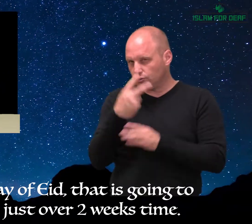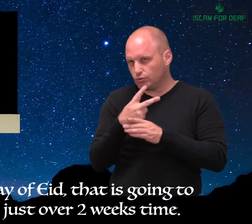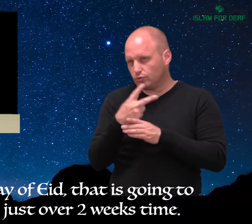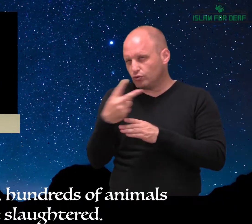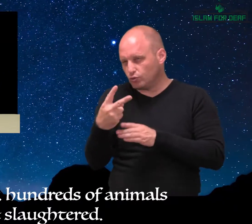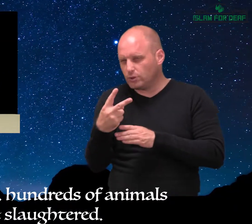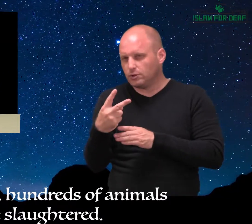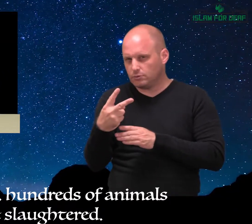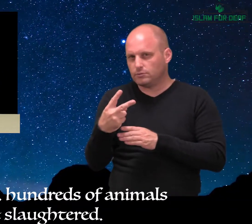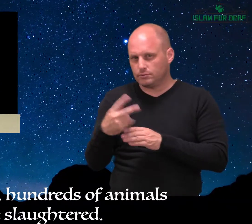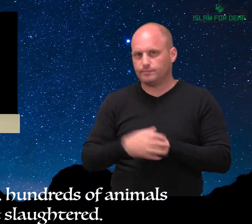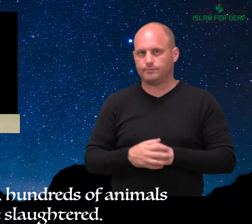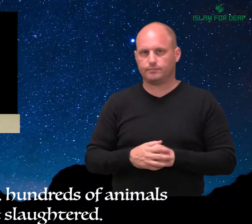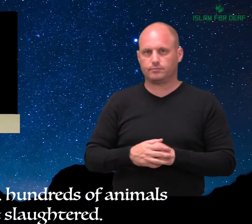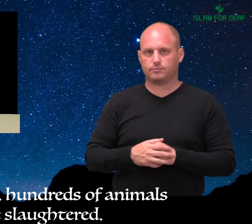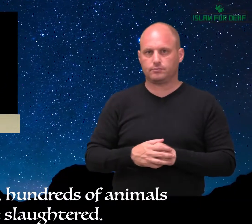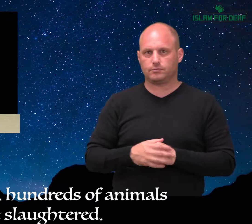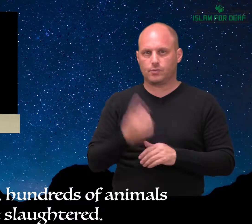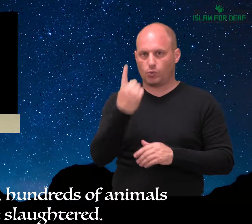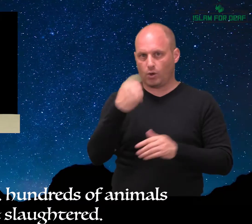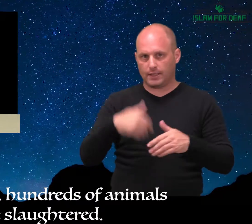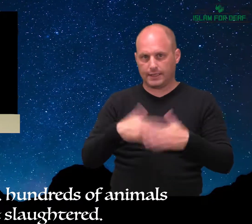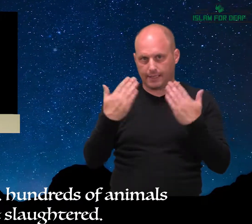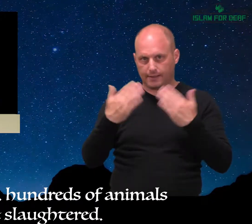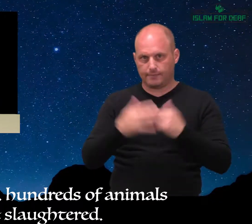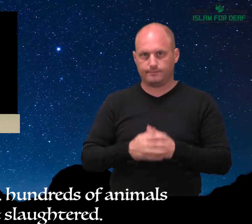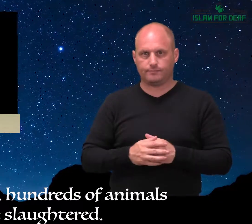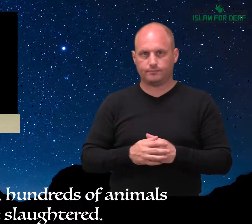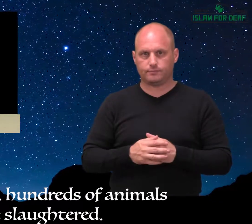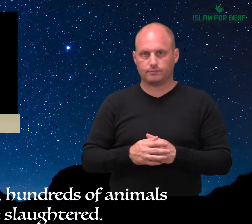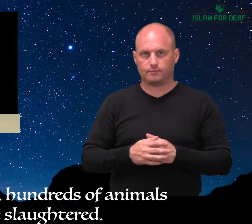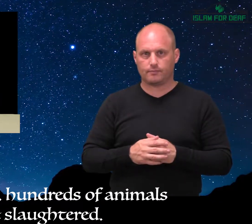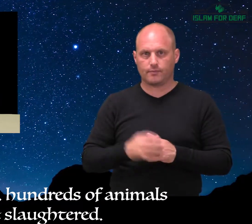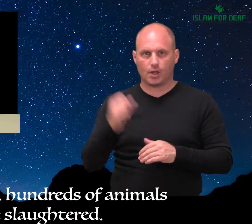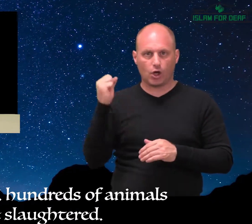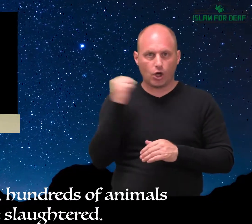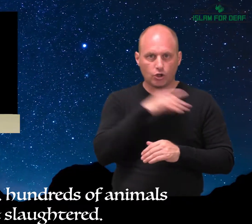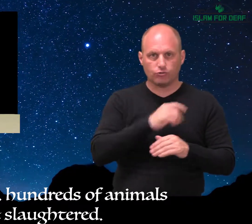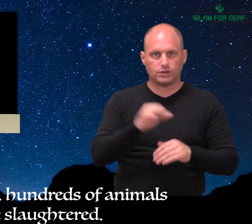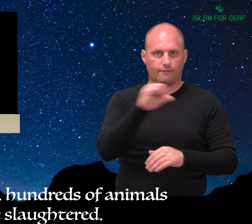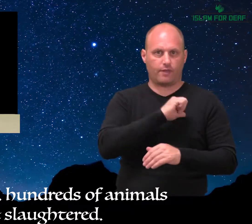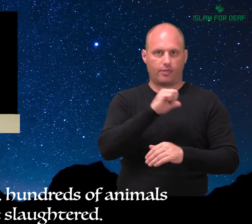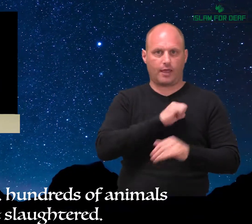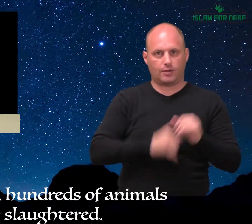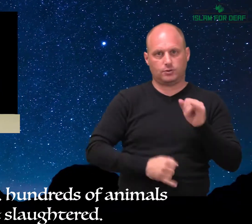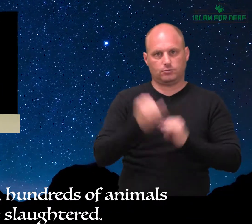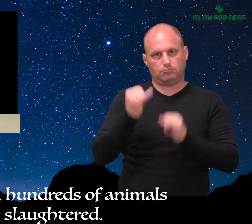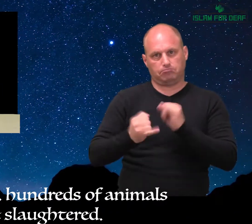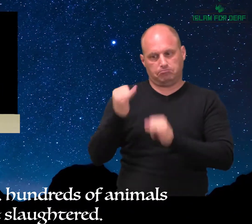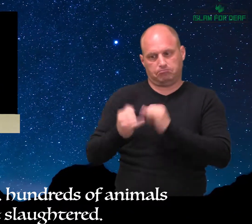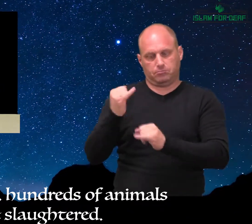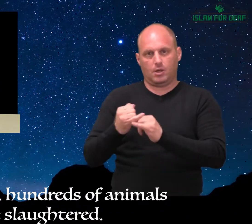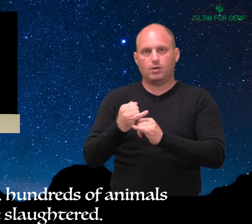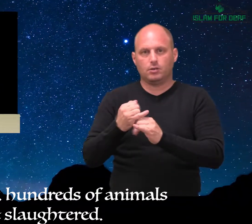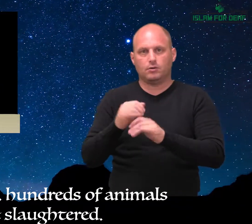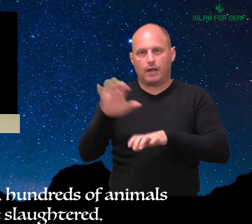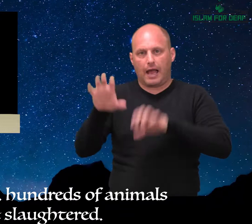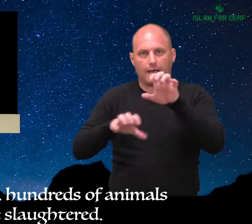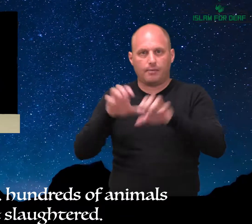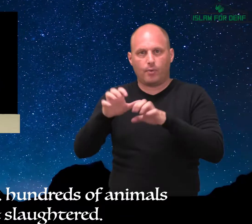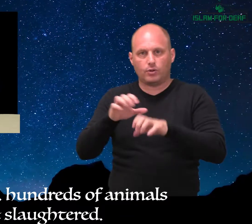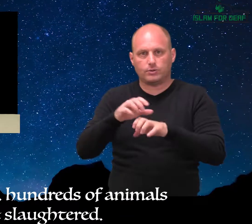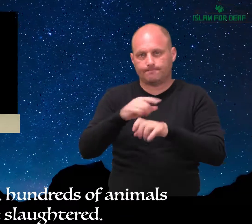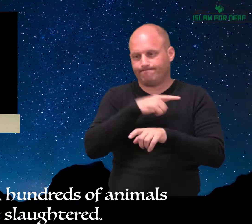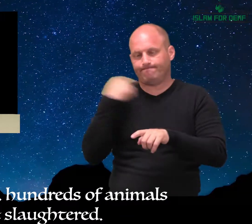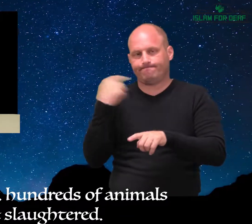time. In one single day, hundreds of thousands of animals are slaughtered in